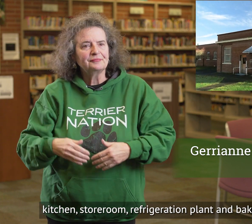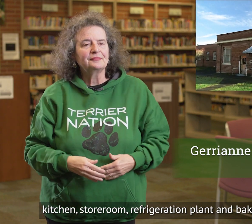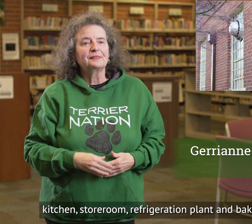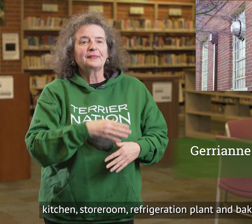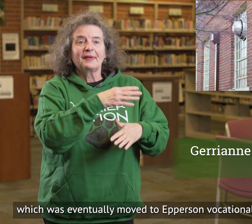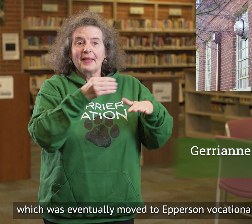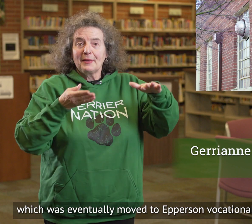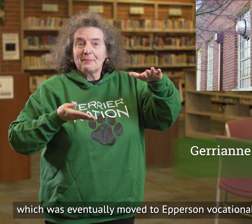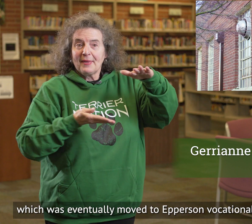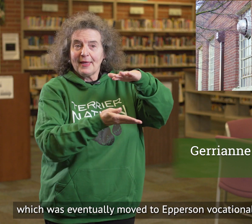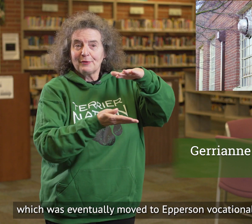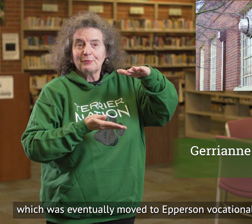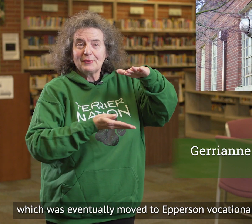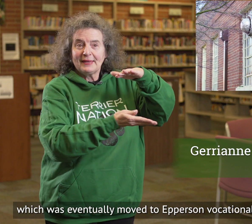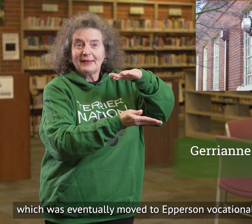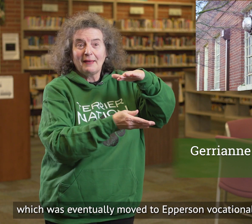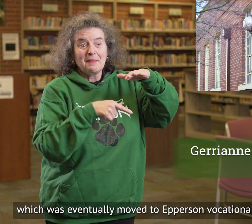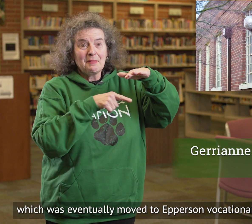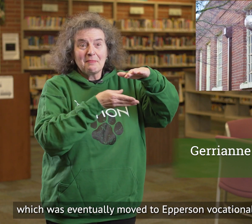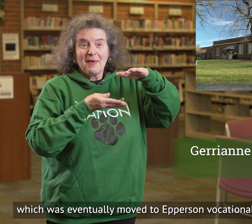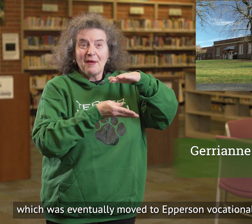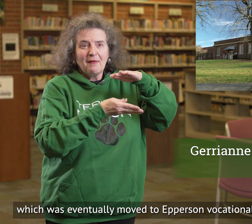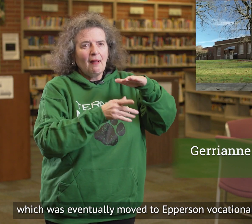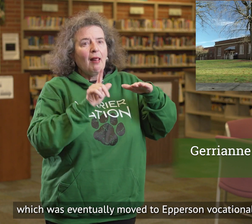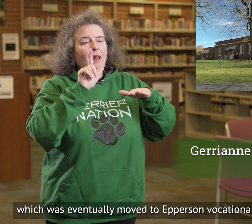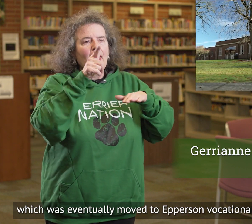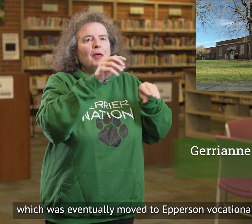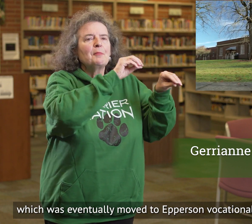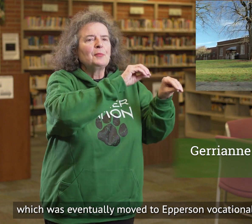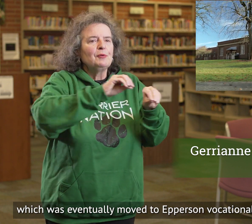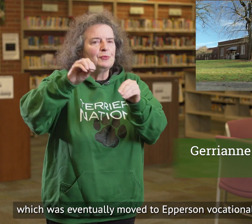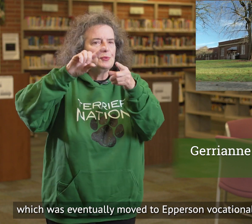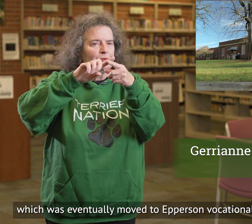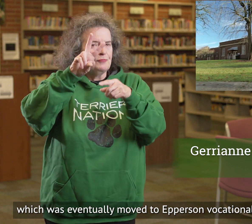bakery, which was eventually moved to the Epperson Vocational Building.